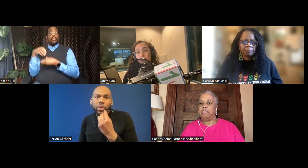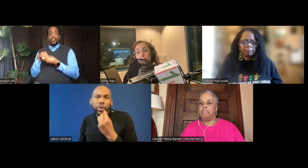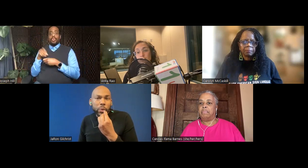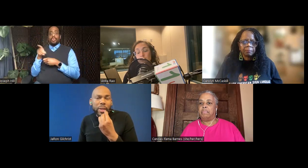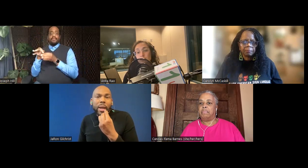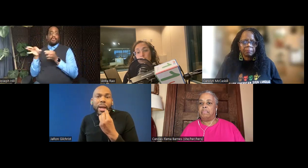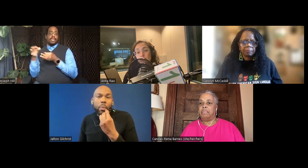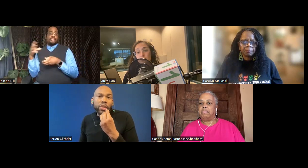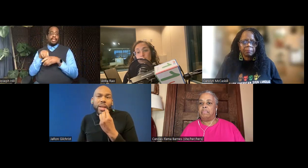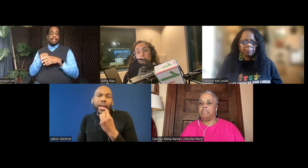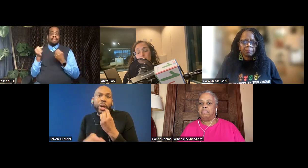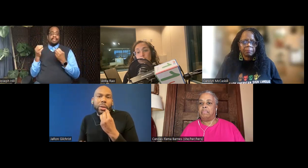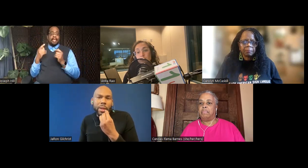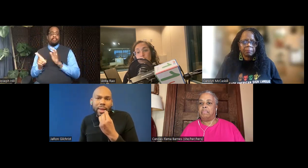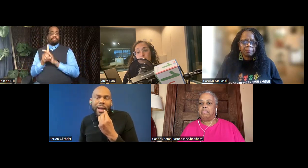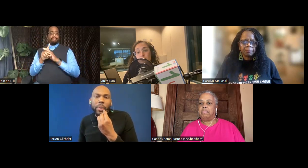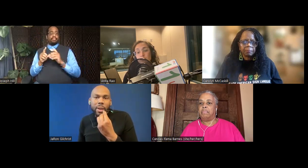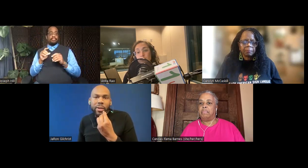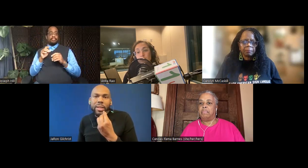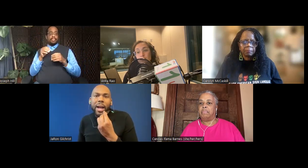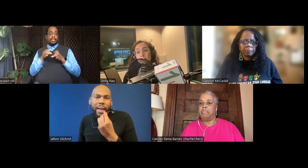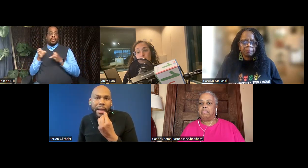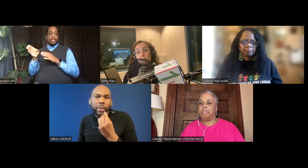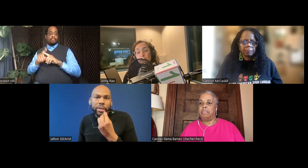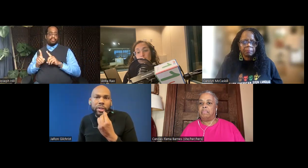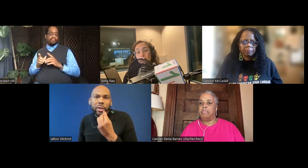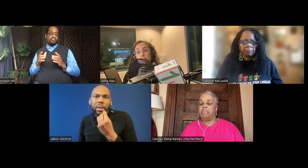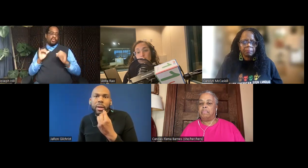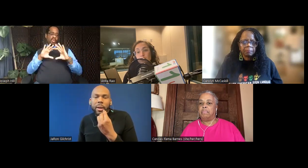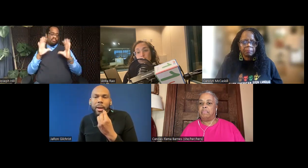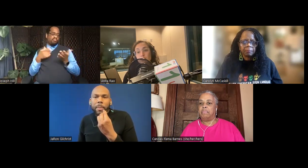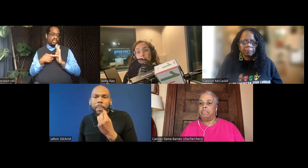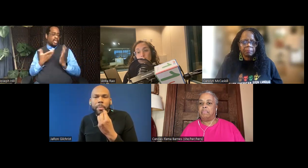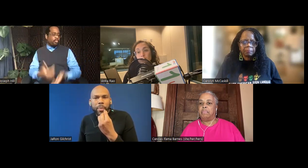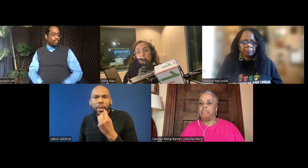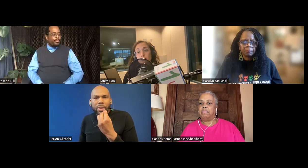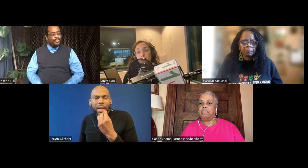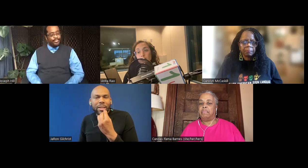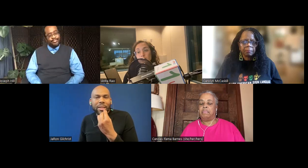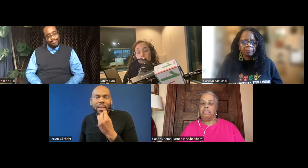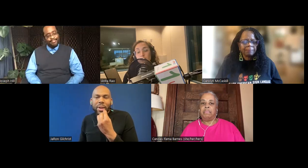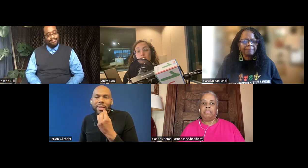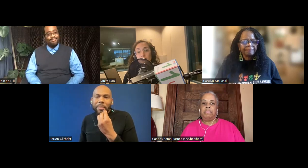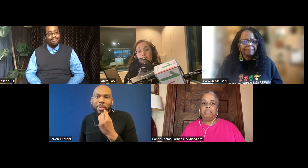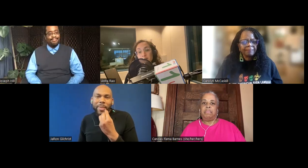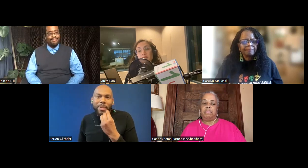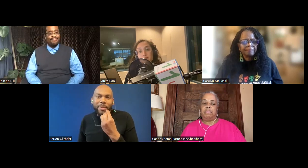was used, in which they included that within their sign language. Um, so that's another example that we